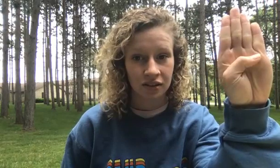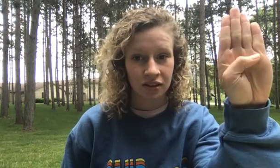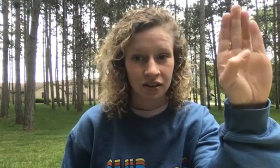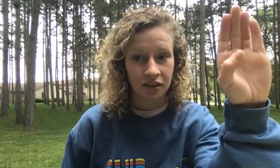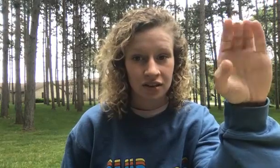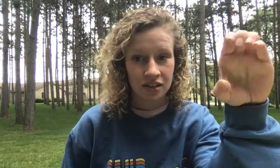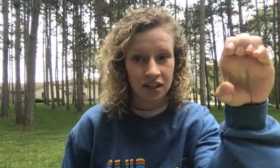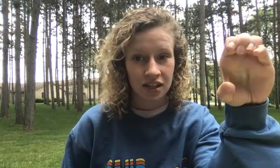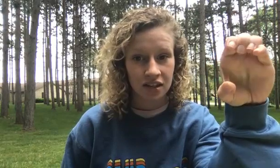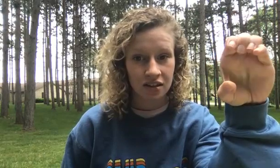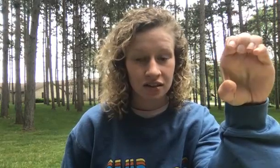C,